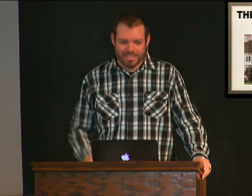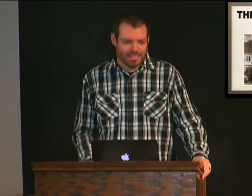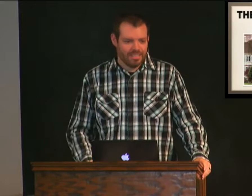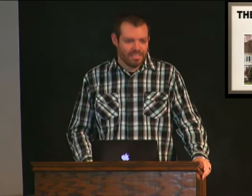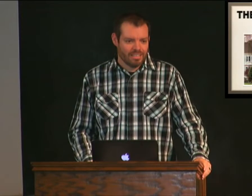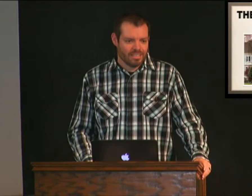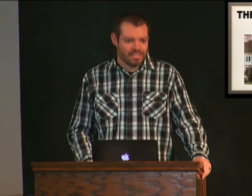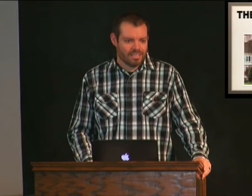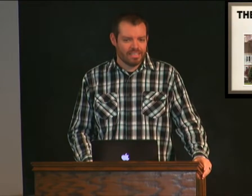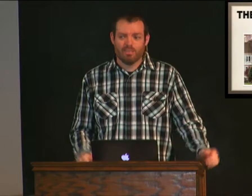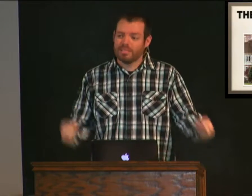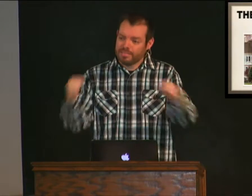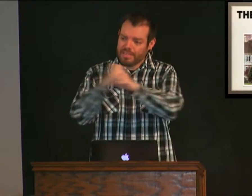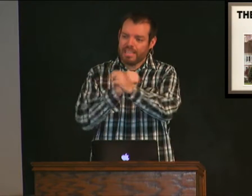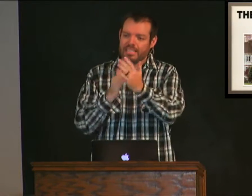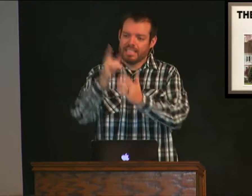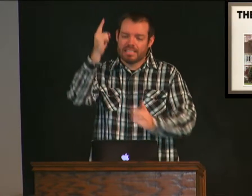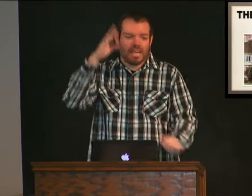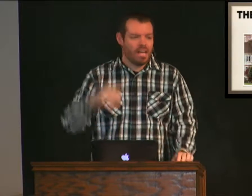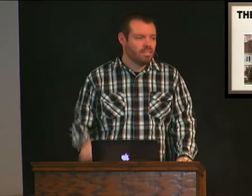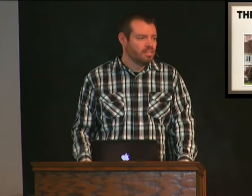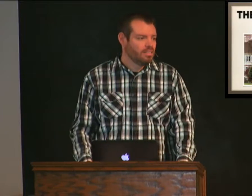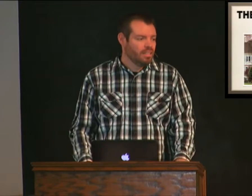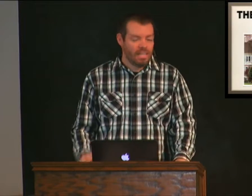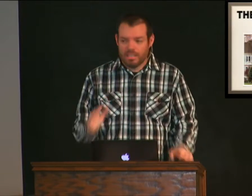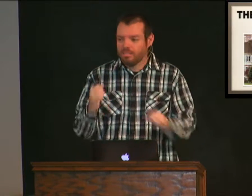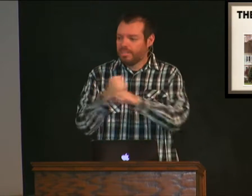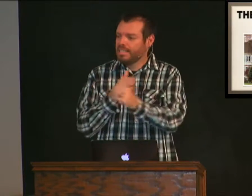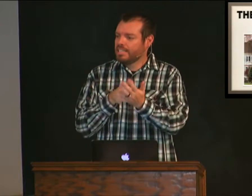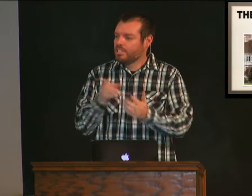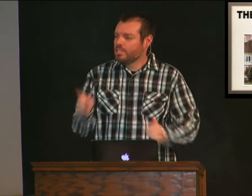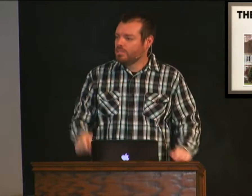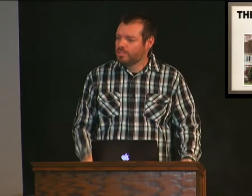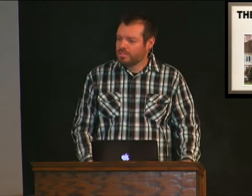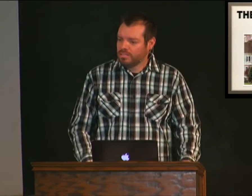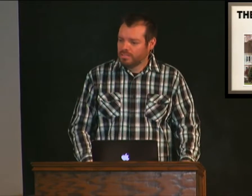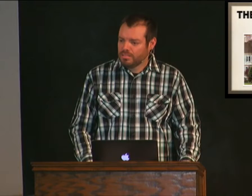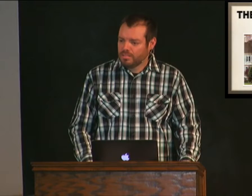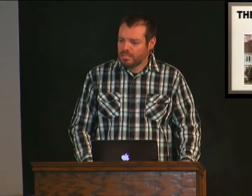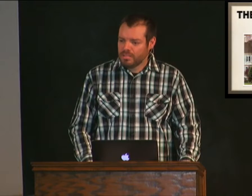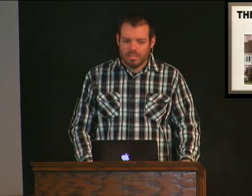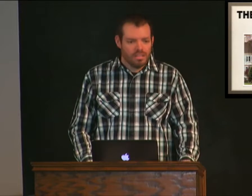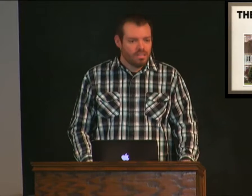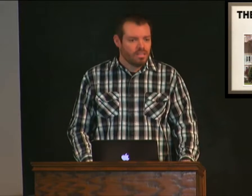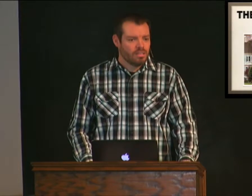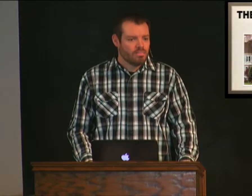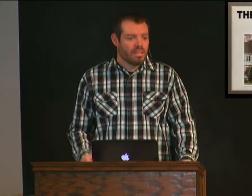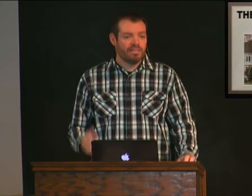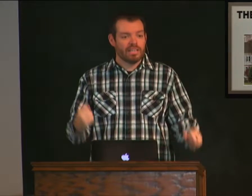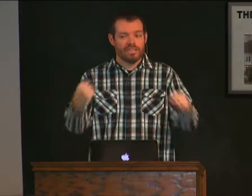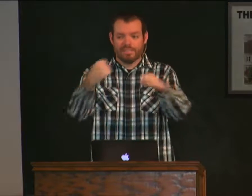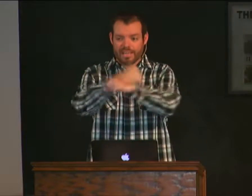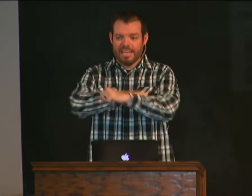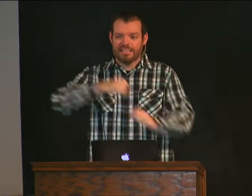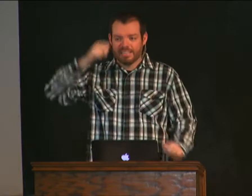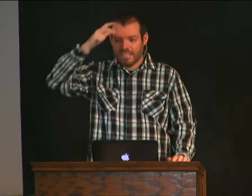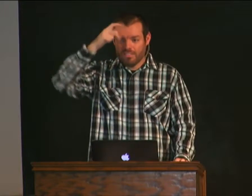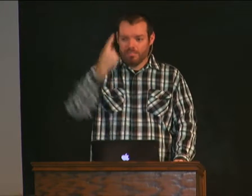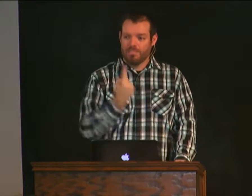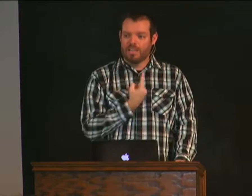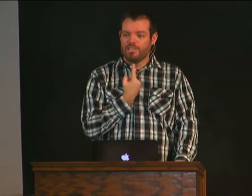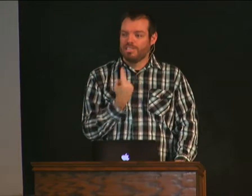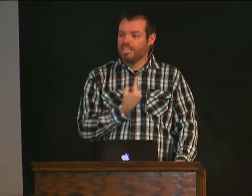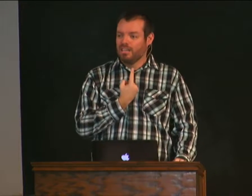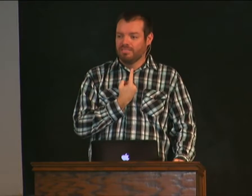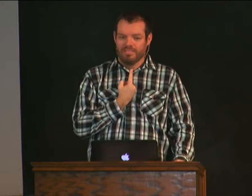stubborn. Because he wants to fight against God. And he'll fight against you. But if you're going to fight the